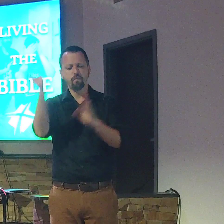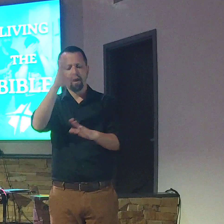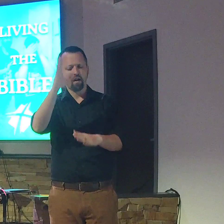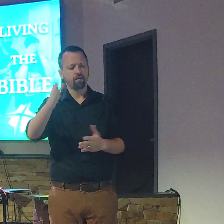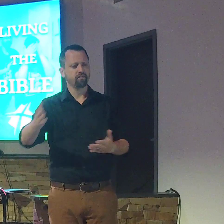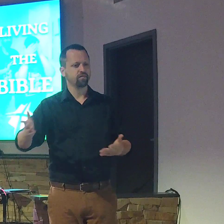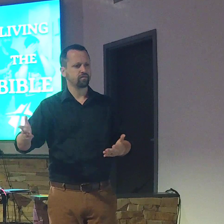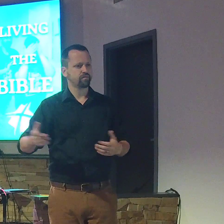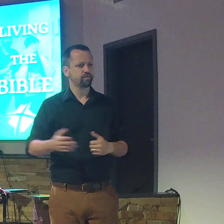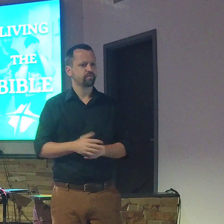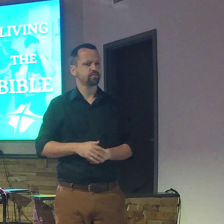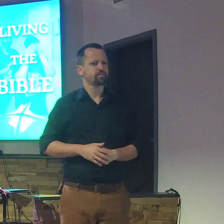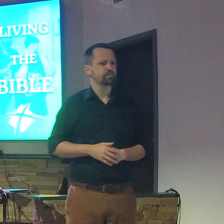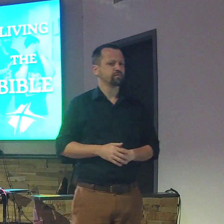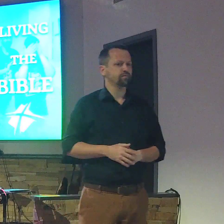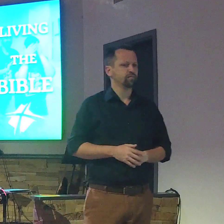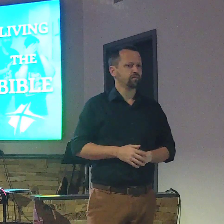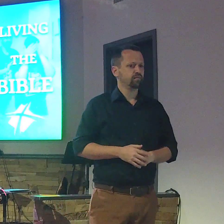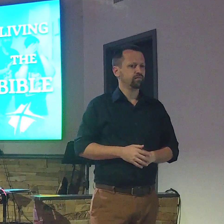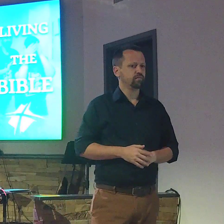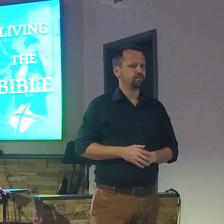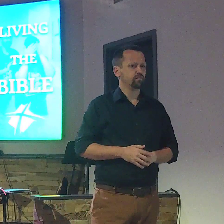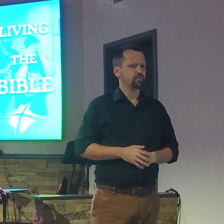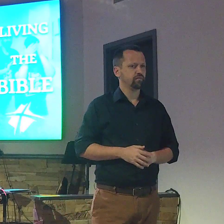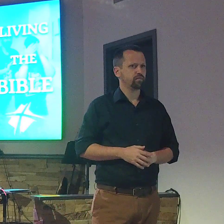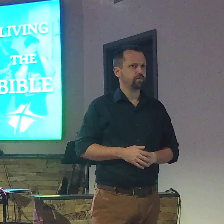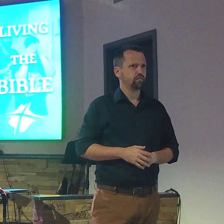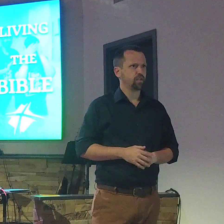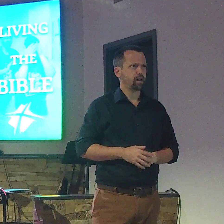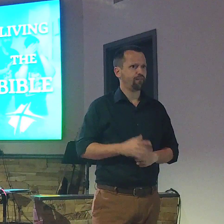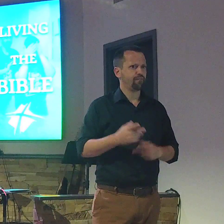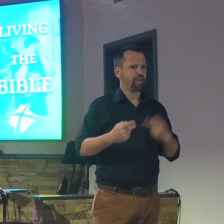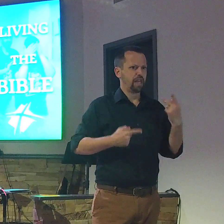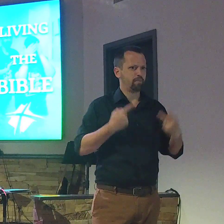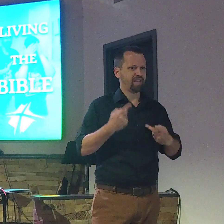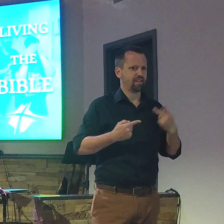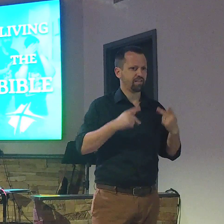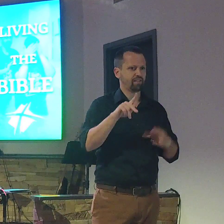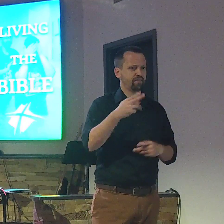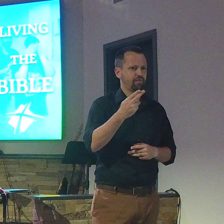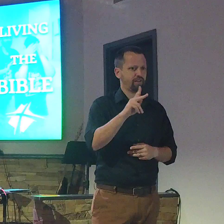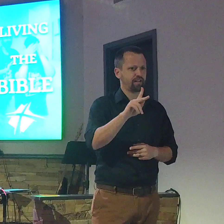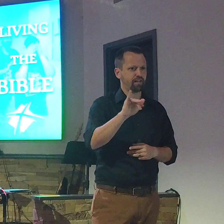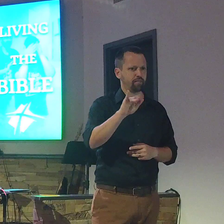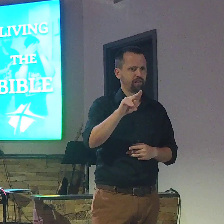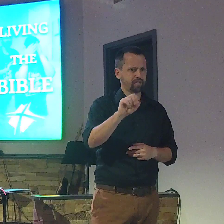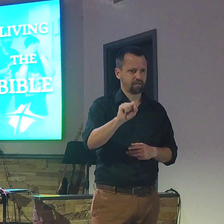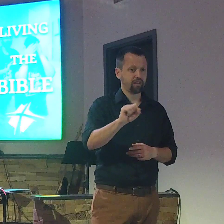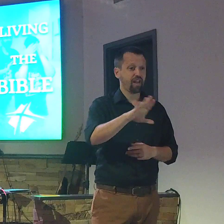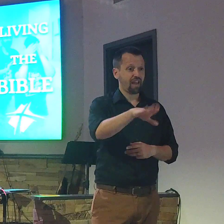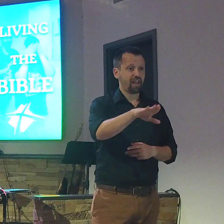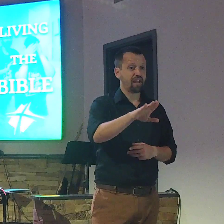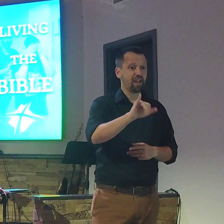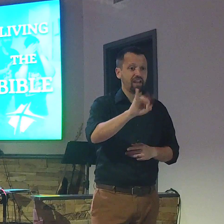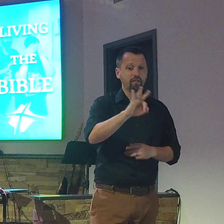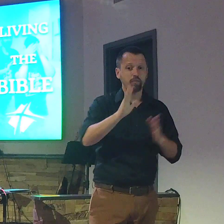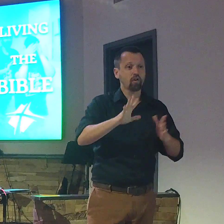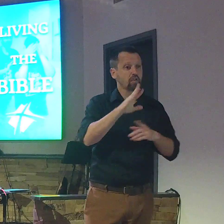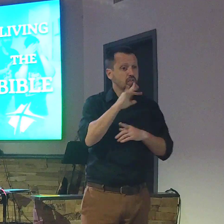way, can I say this? If you ever encounter someone that's speaking negatively to you about